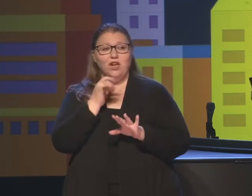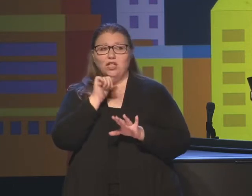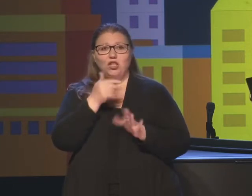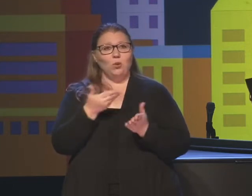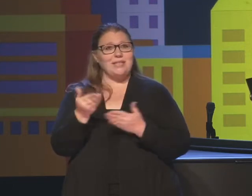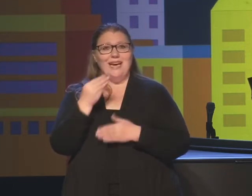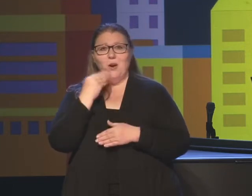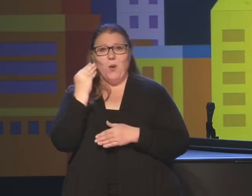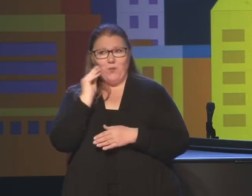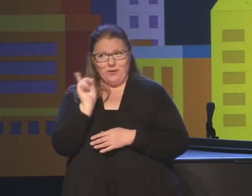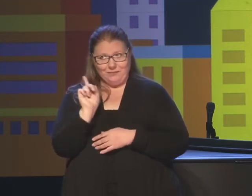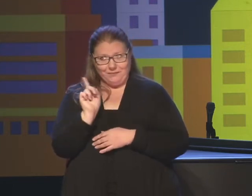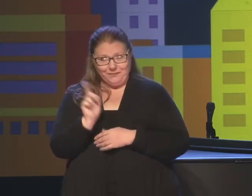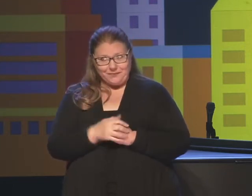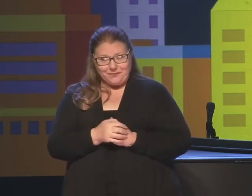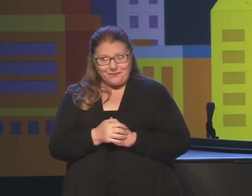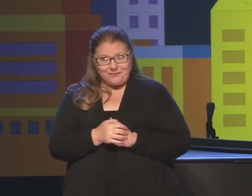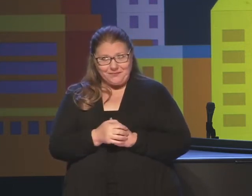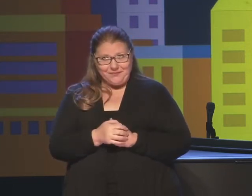take it home.